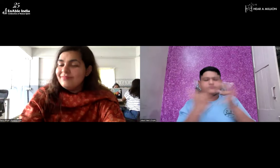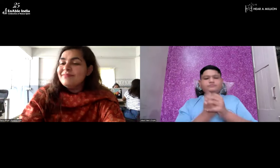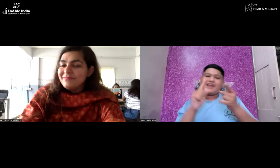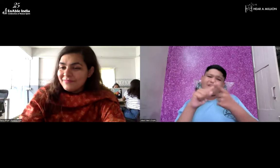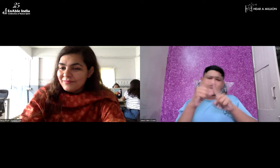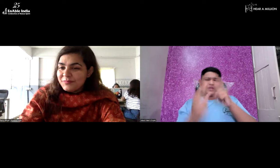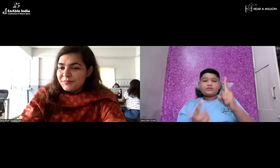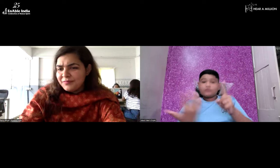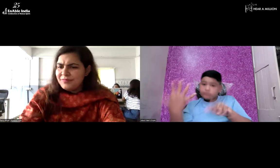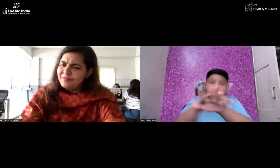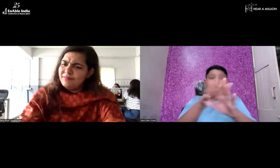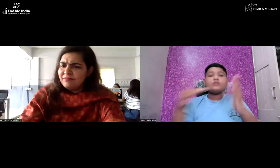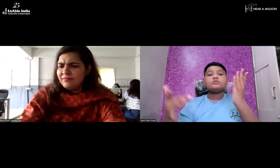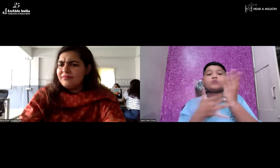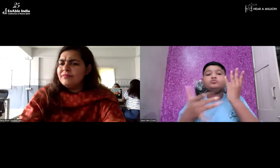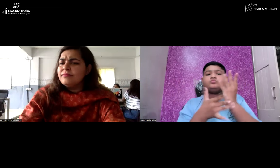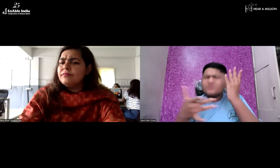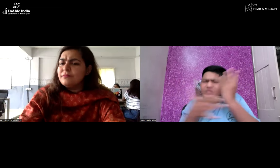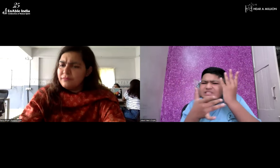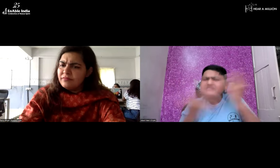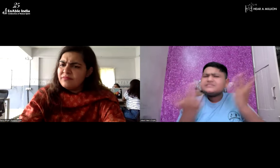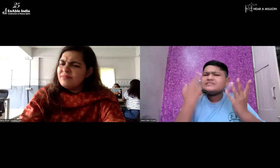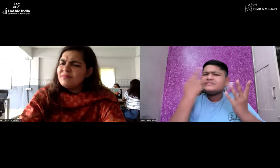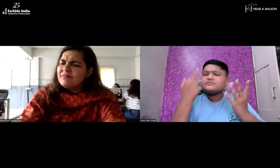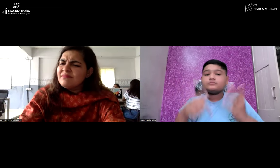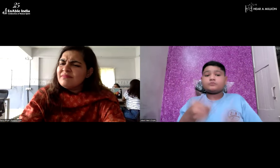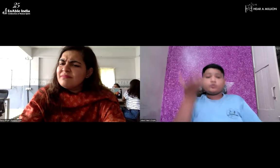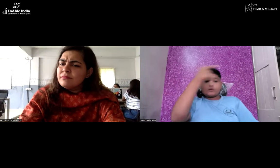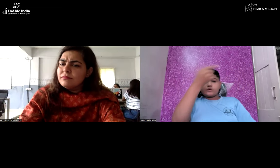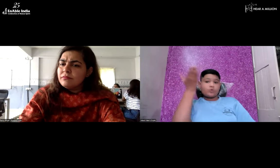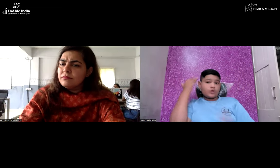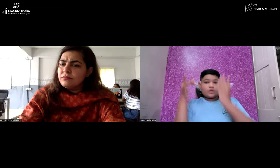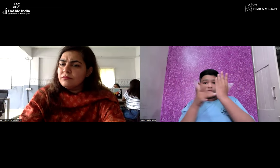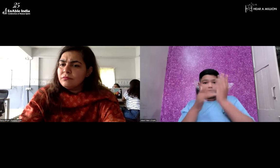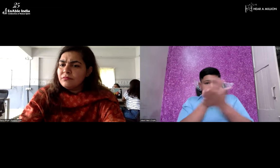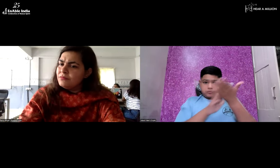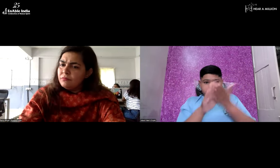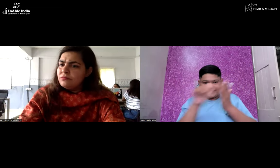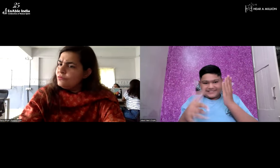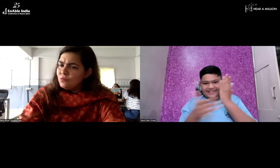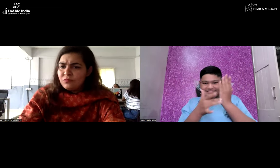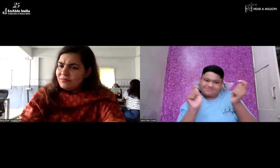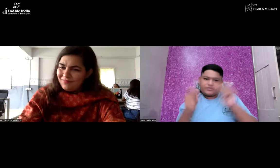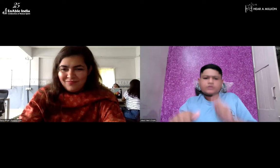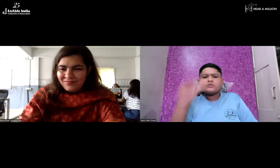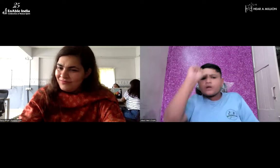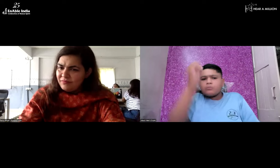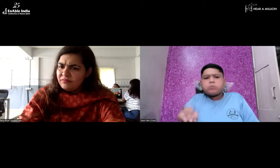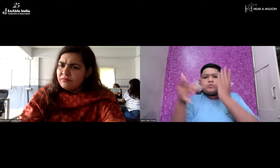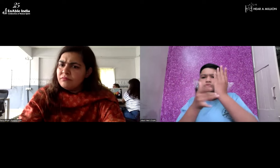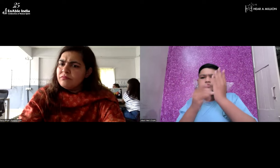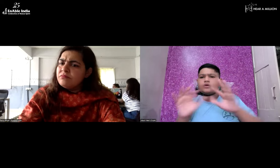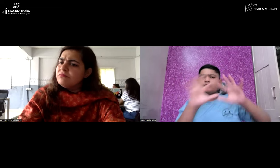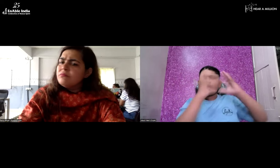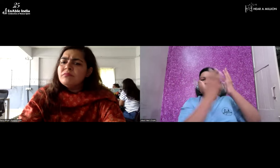So maybe like wherever you are, if they need urgently, like, and you want to work remotely